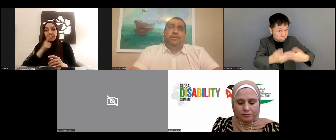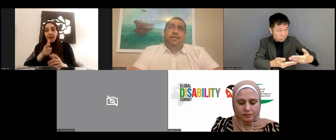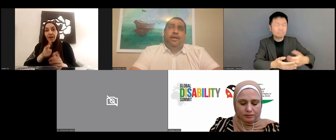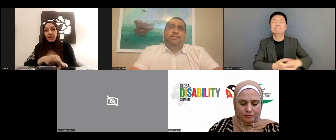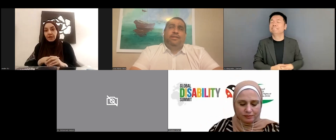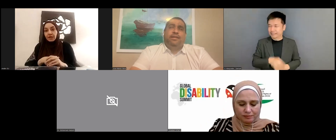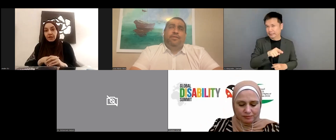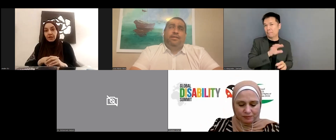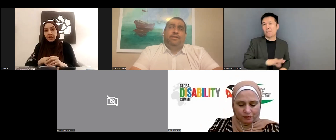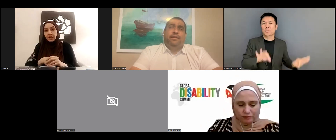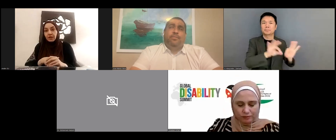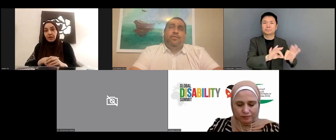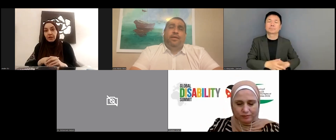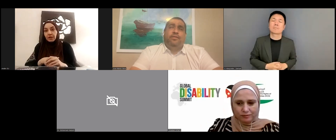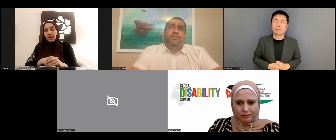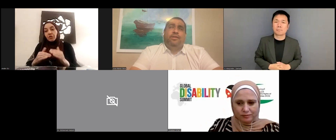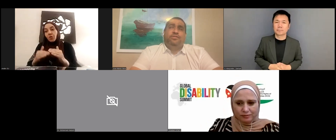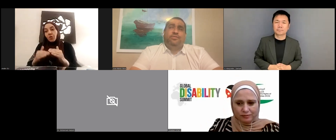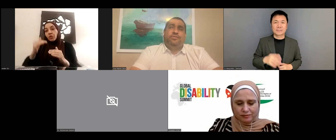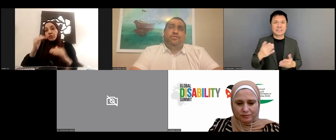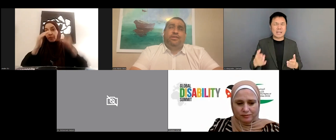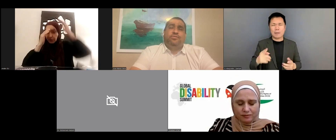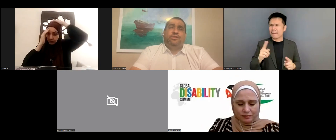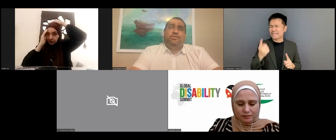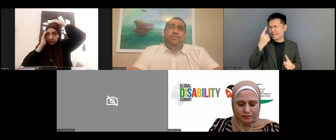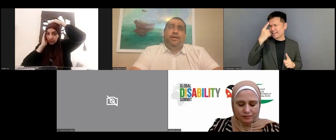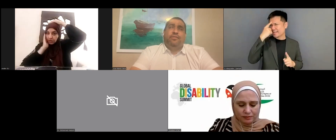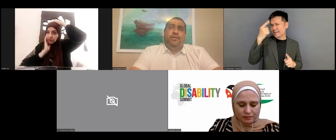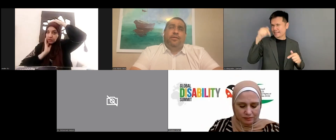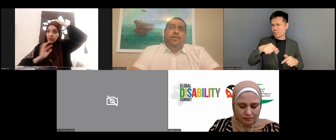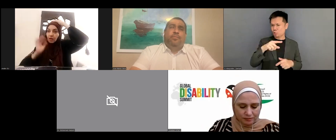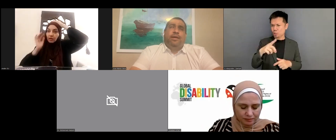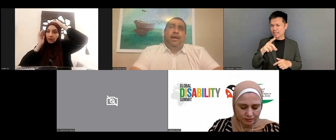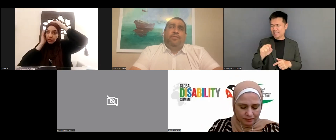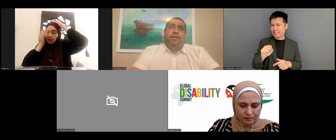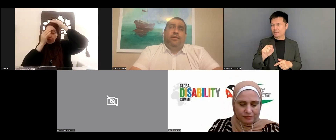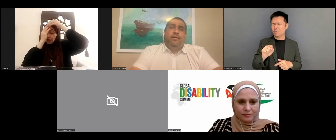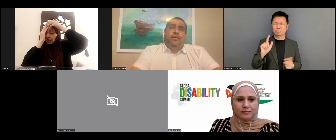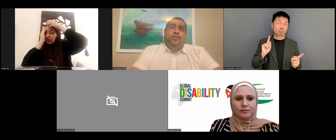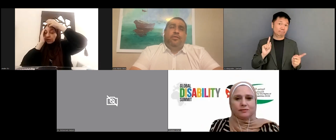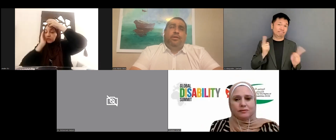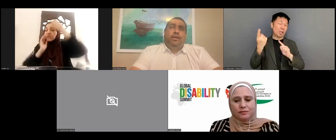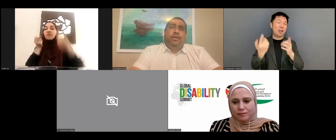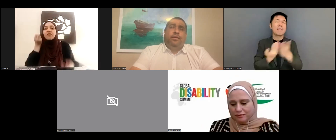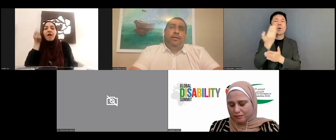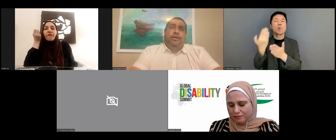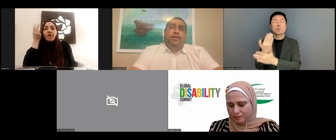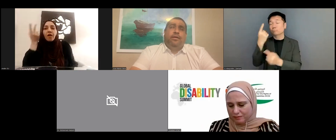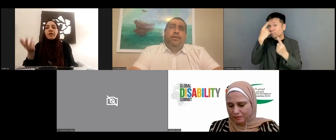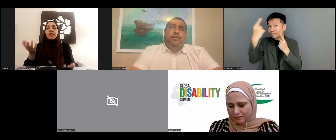introducing a significant number of innovations for GDS 2025 by having not